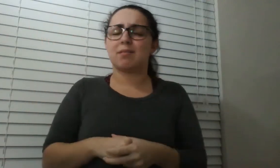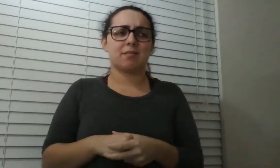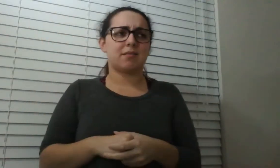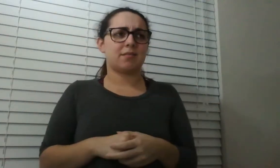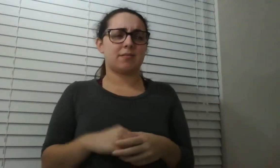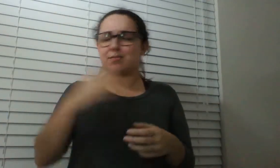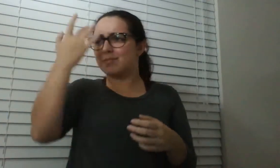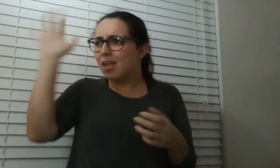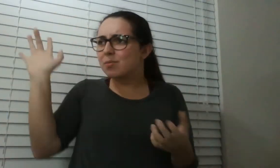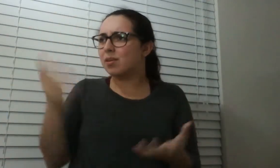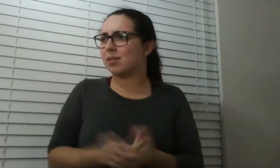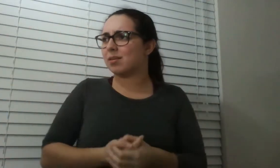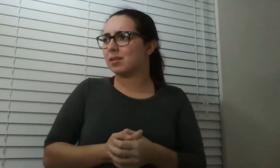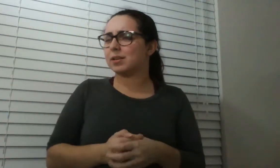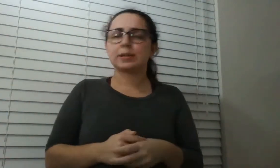it.